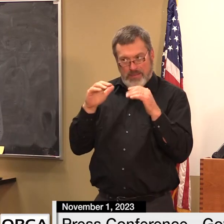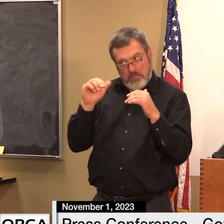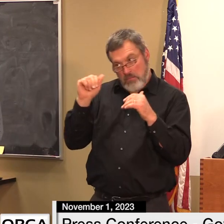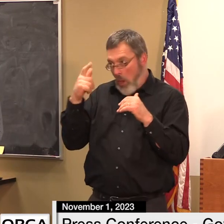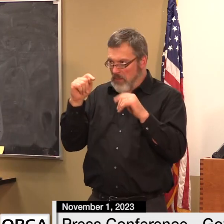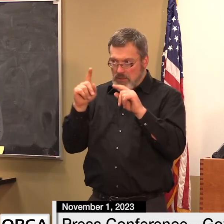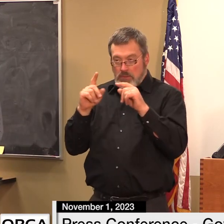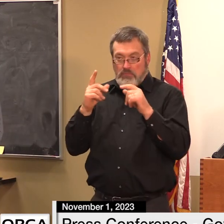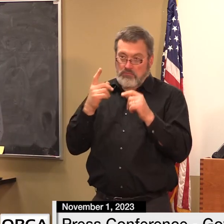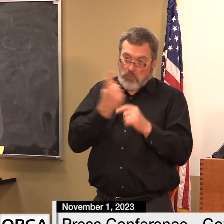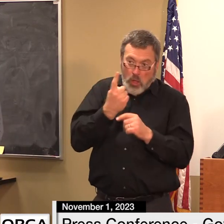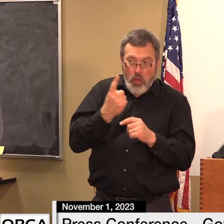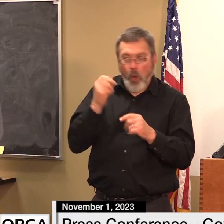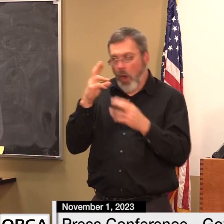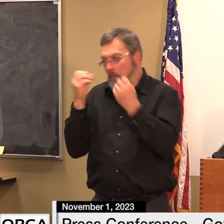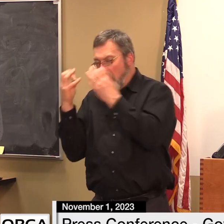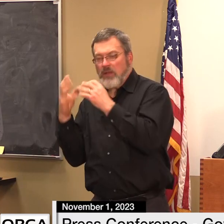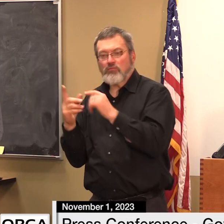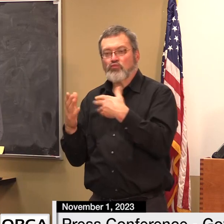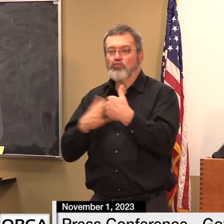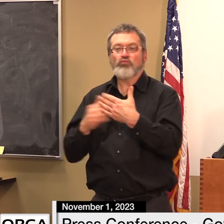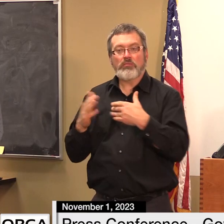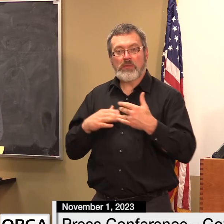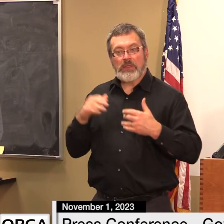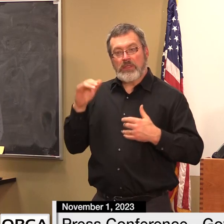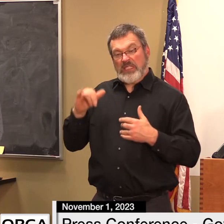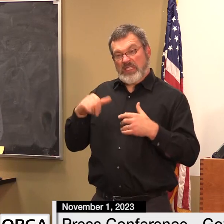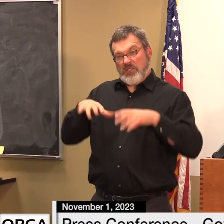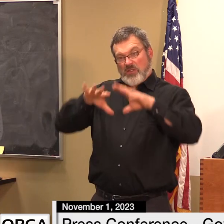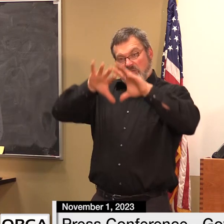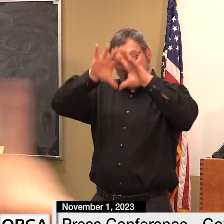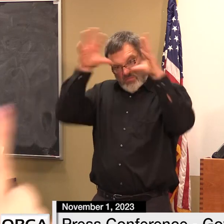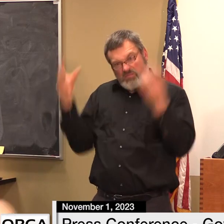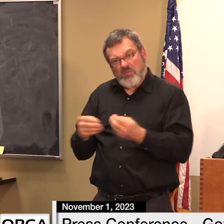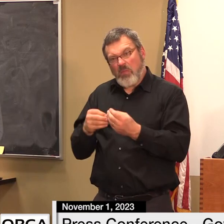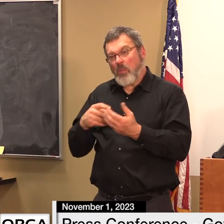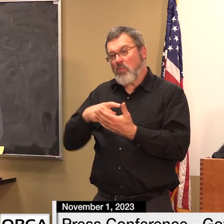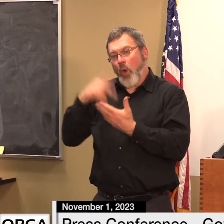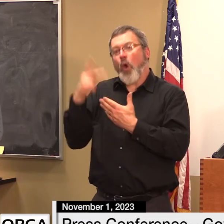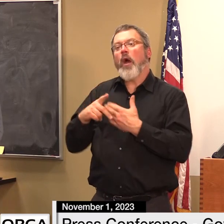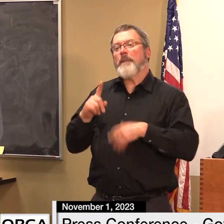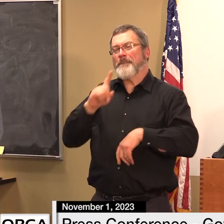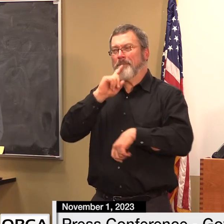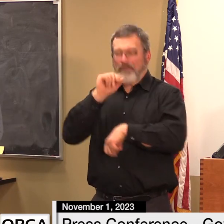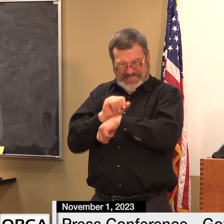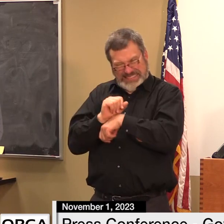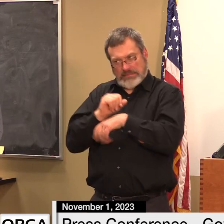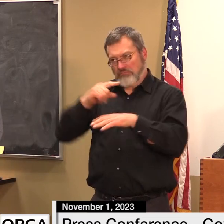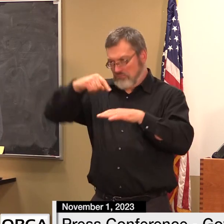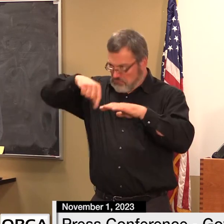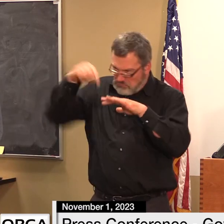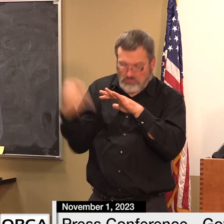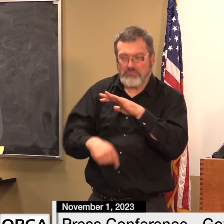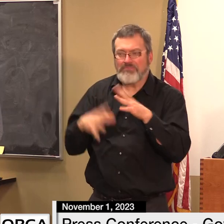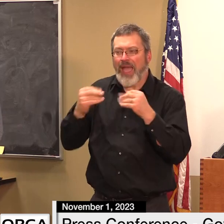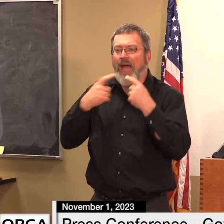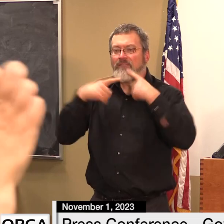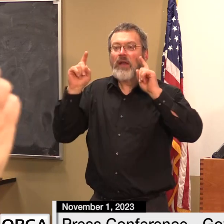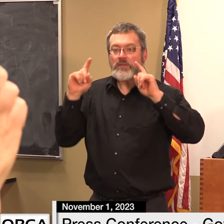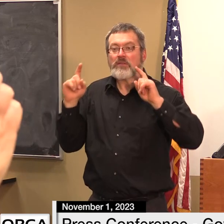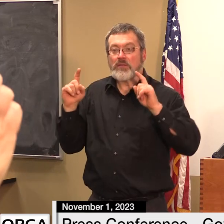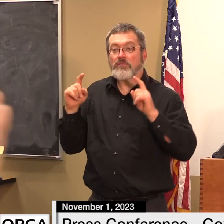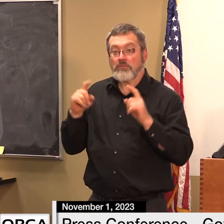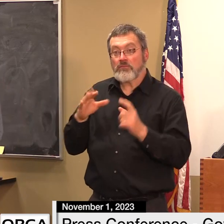Home Weatherization Assistance Program is a comprehensive and effective whole house energy efficiency program that's free of charge to